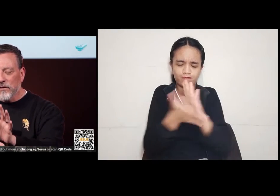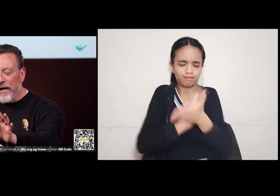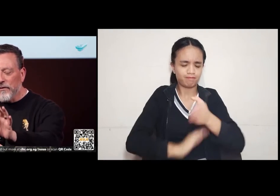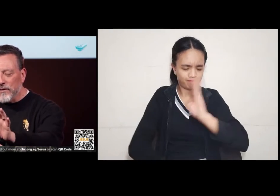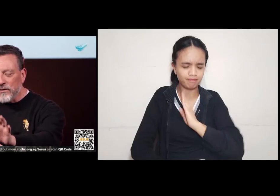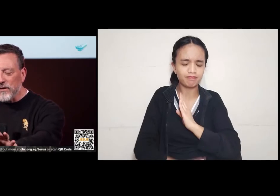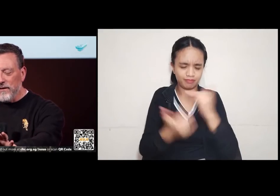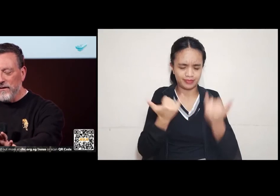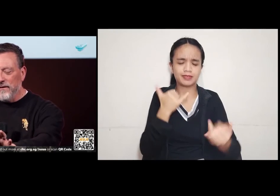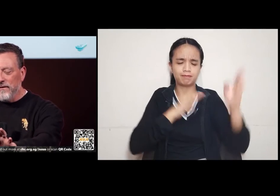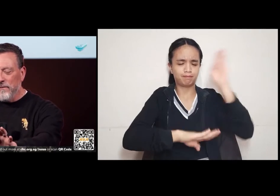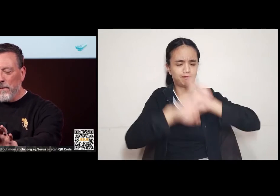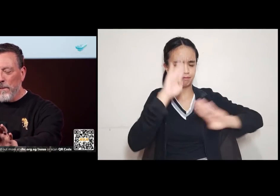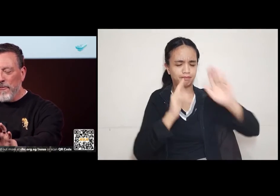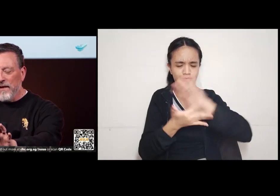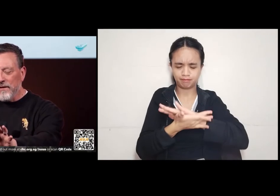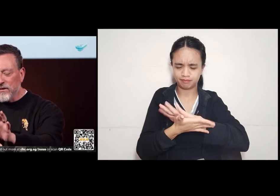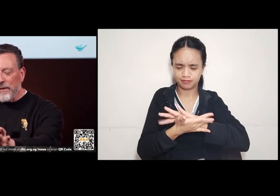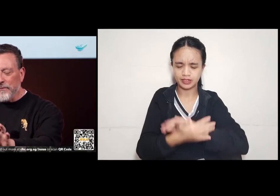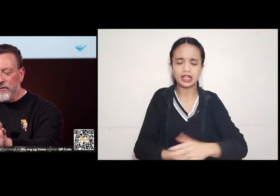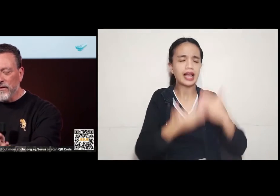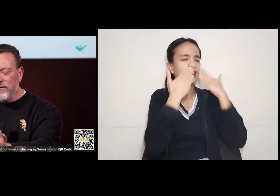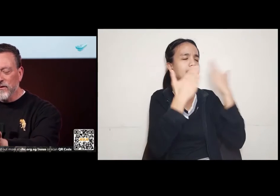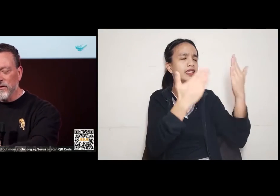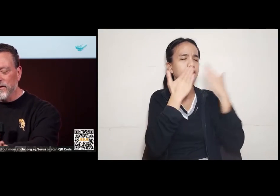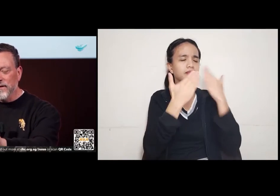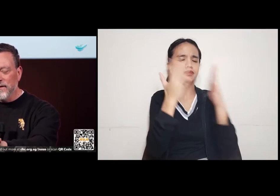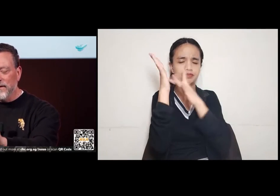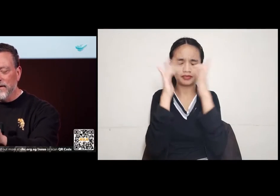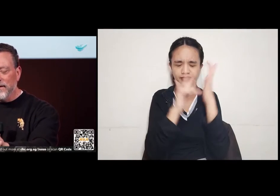to expand the good in this time of